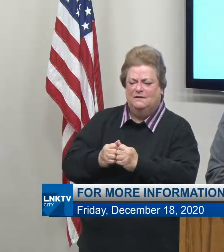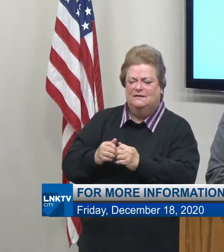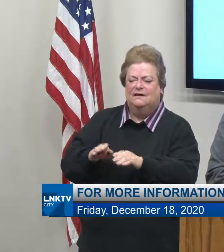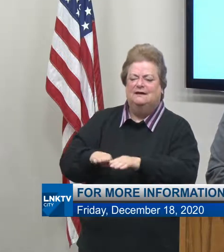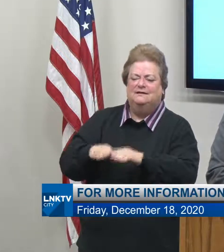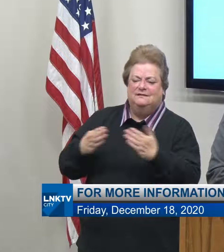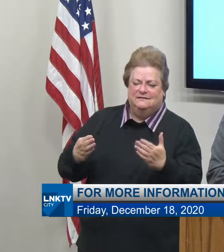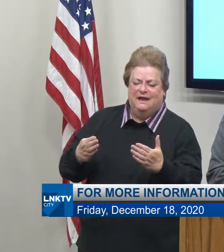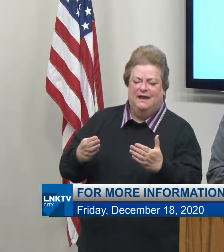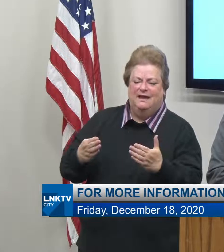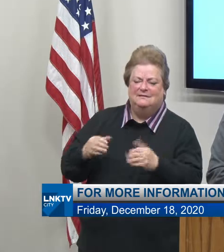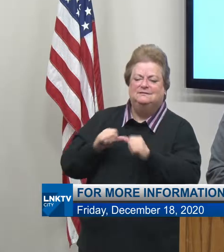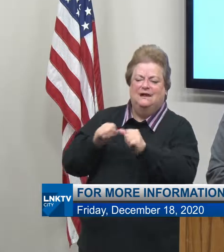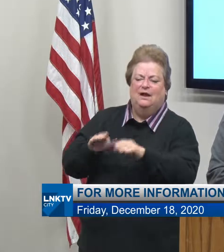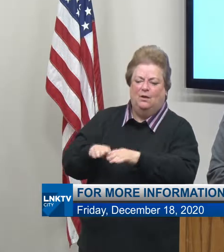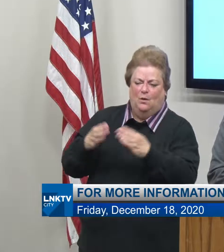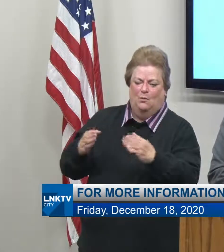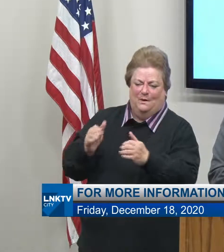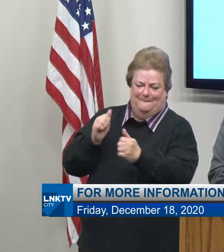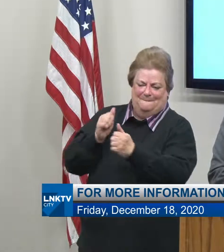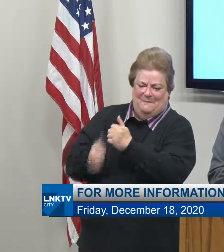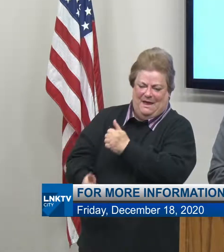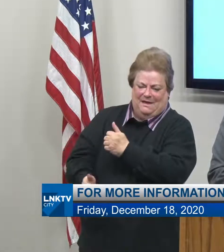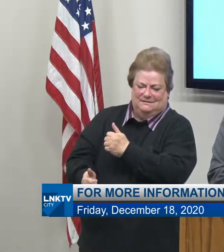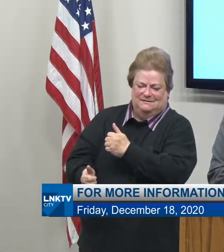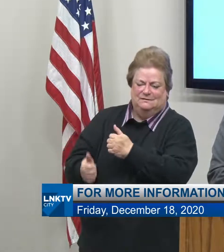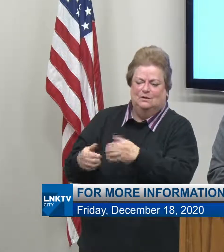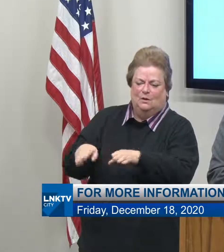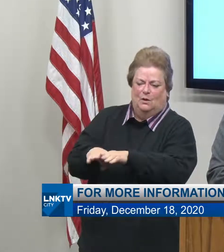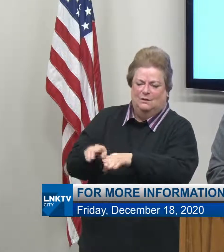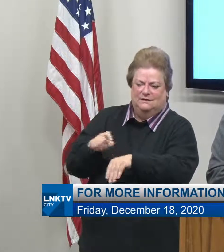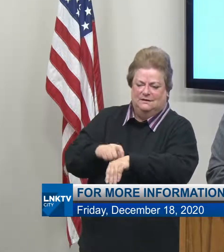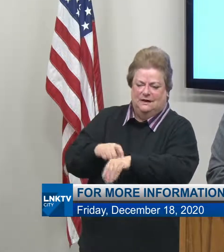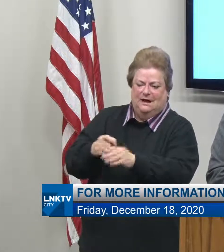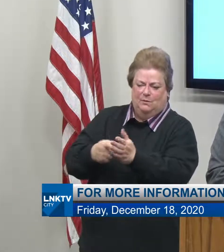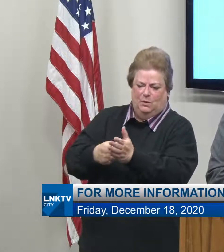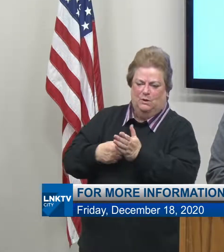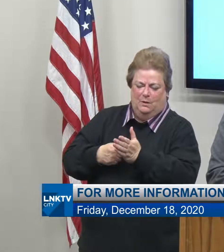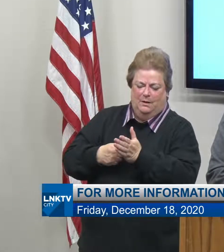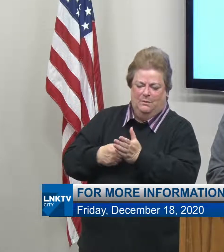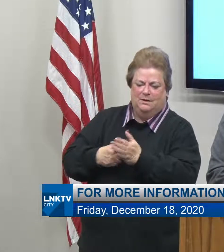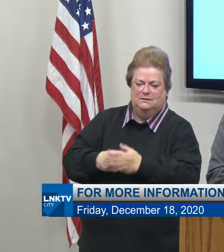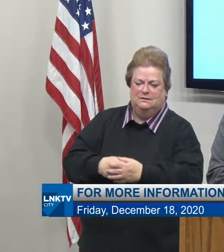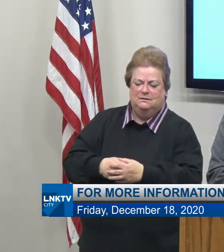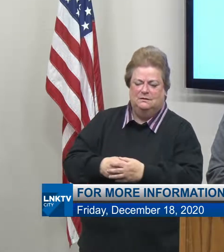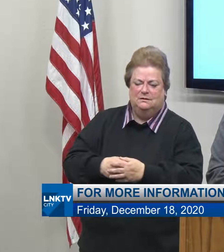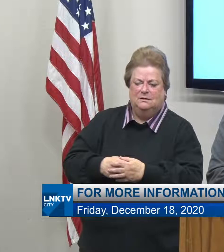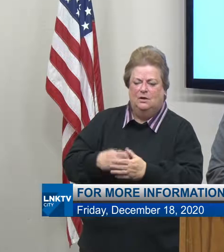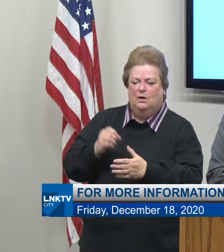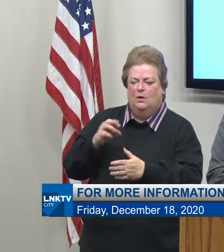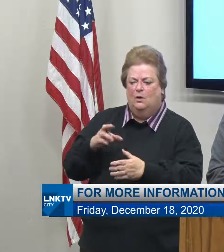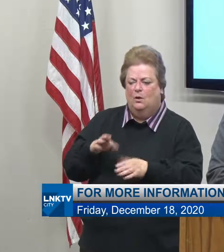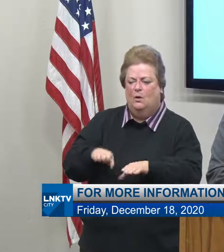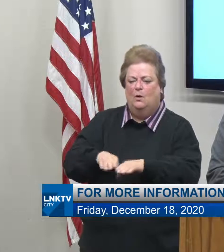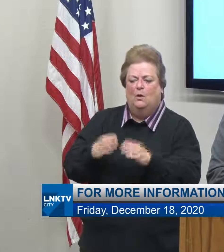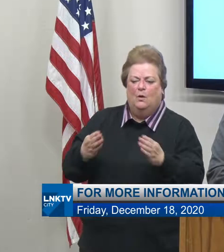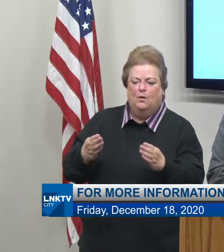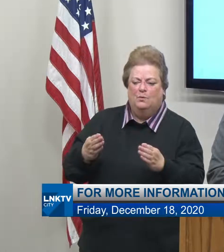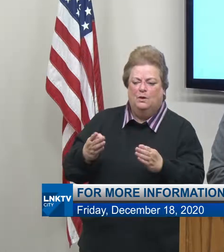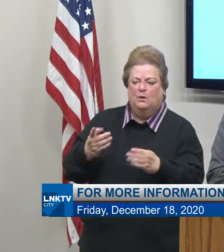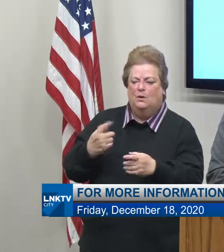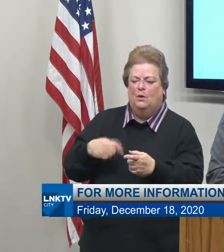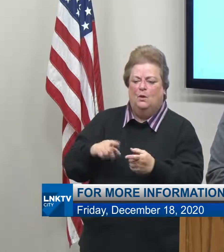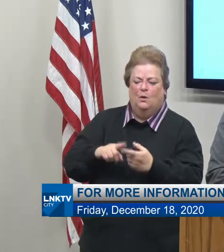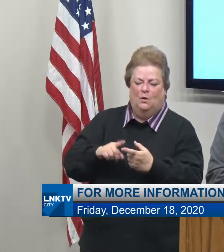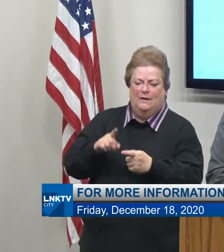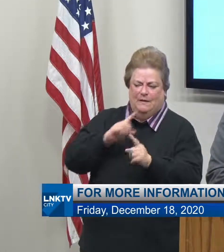open past the closing time, or open when they have been